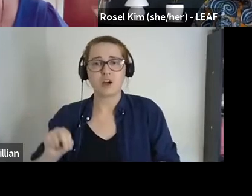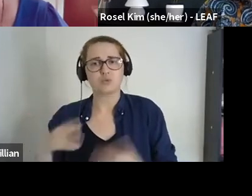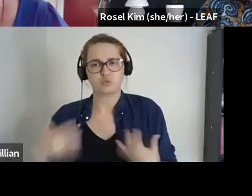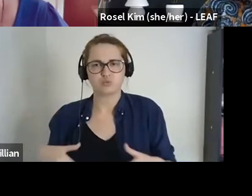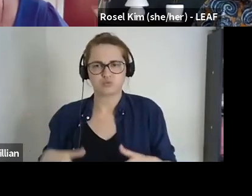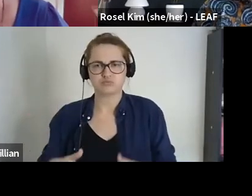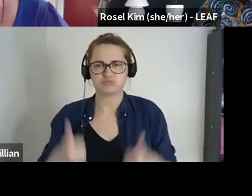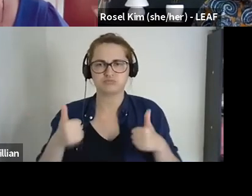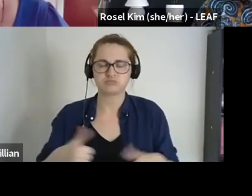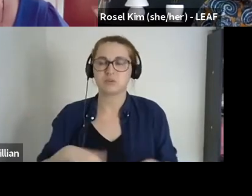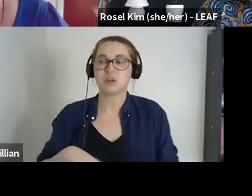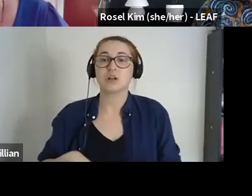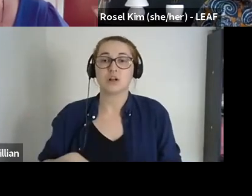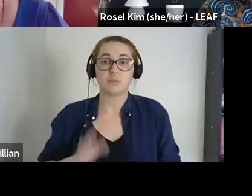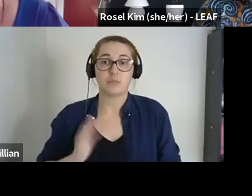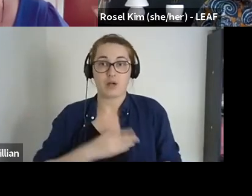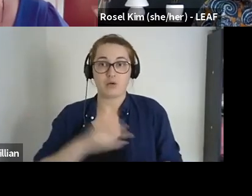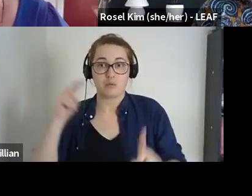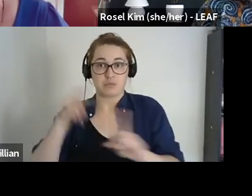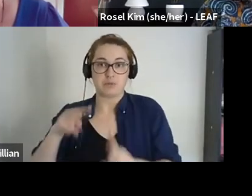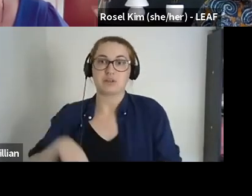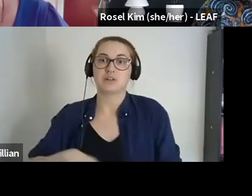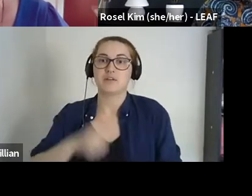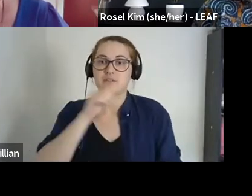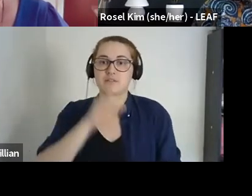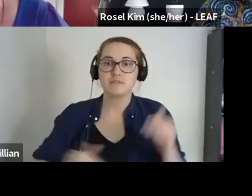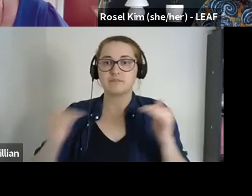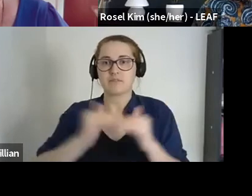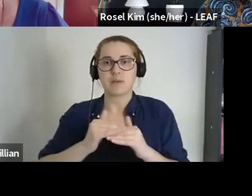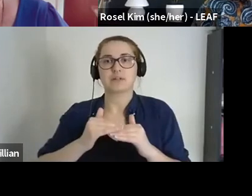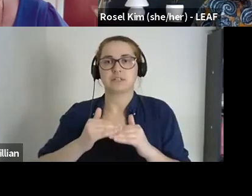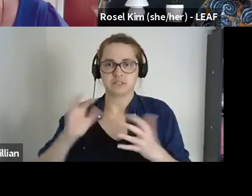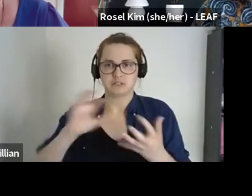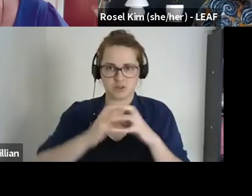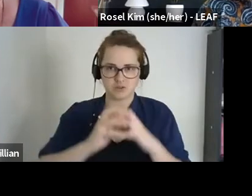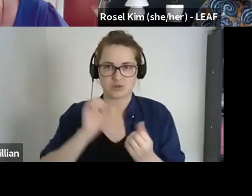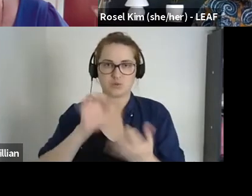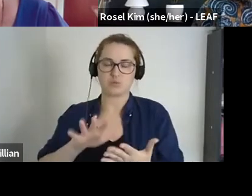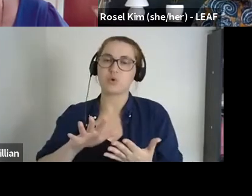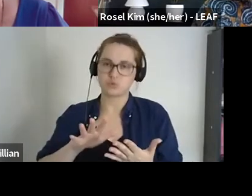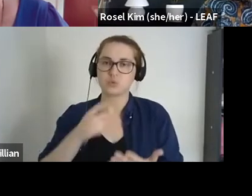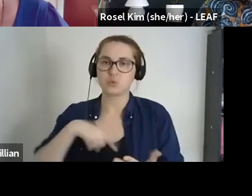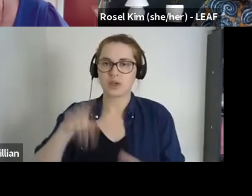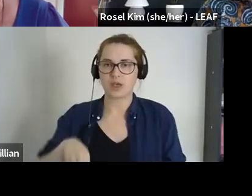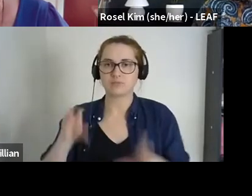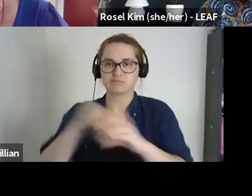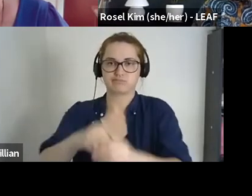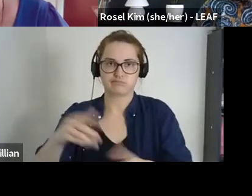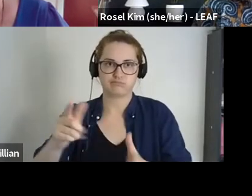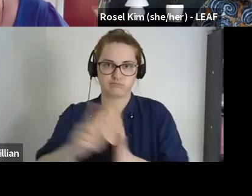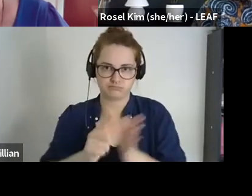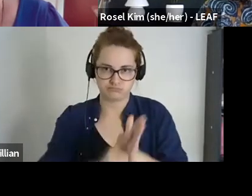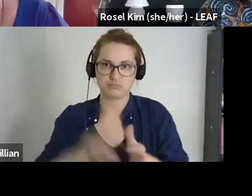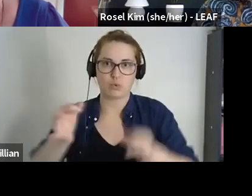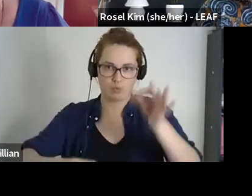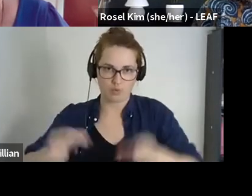we presented to the court. I think that's critical, again, in advancing the law and doing judicial education